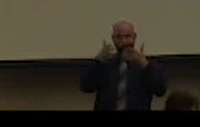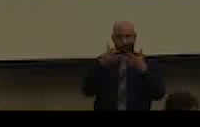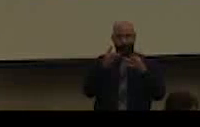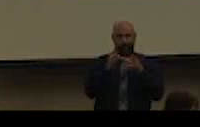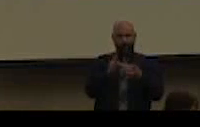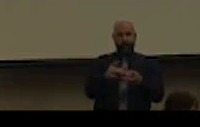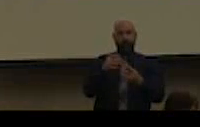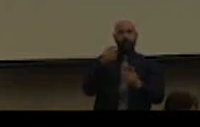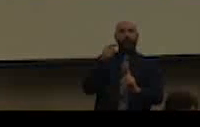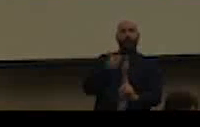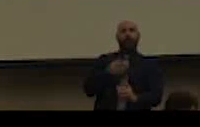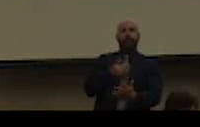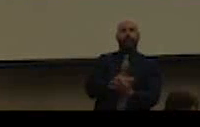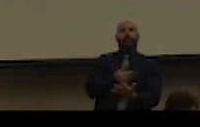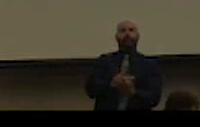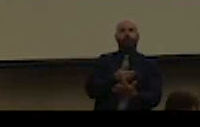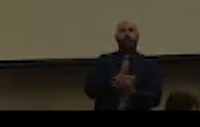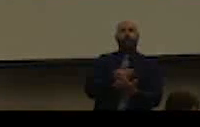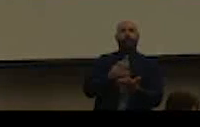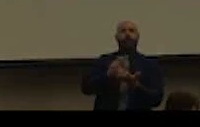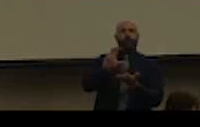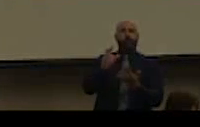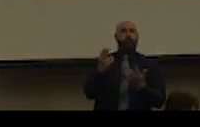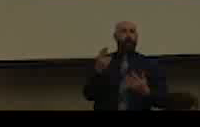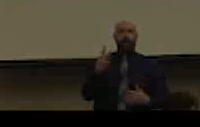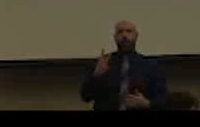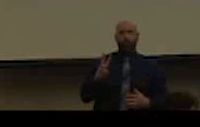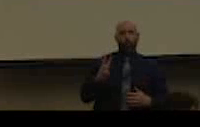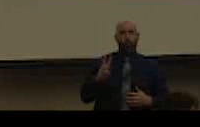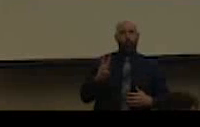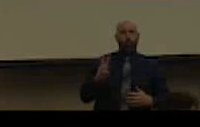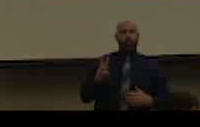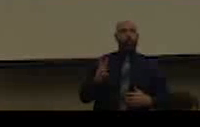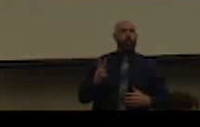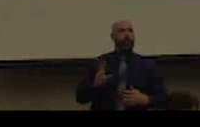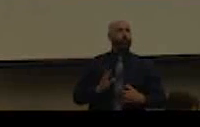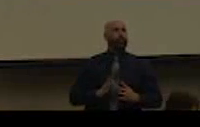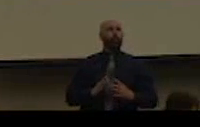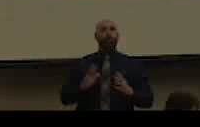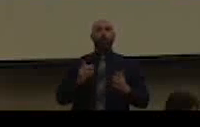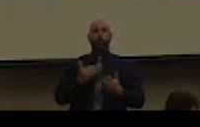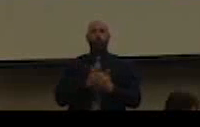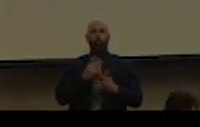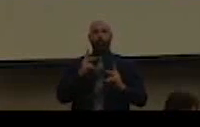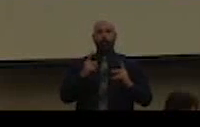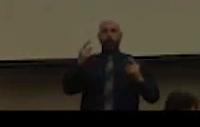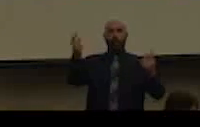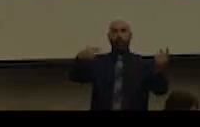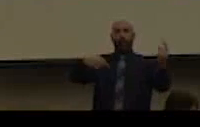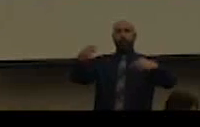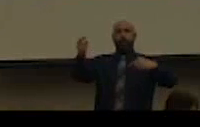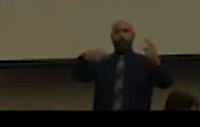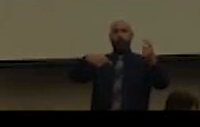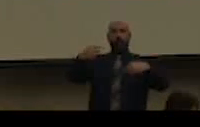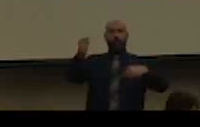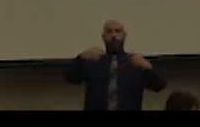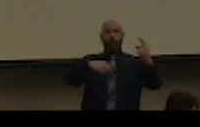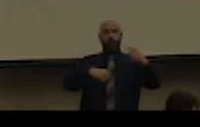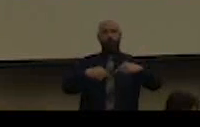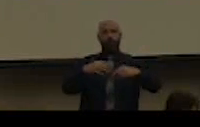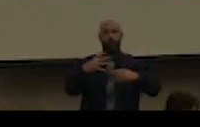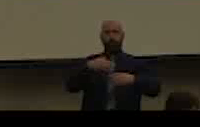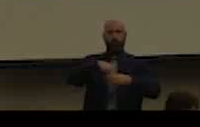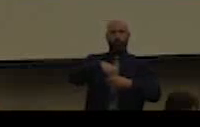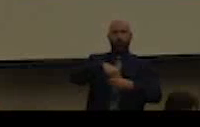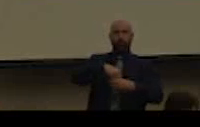funding. And unless, with so many people coming, new people coming in, unless these new people really understand